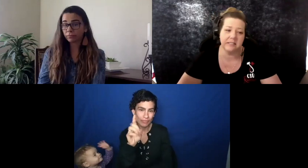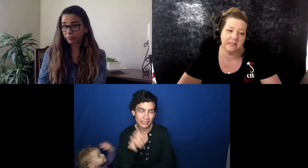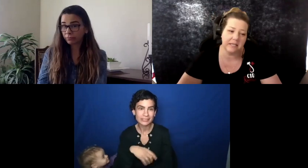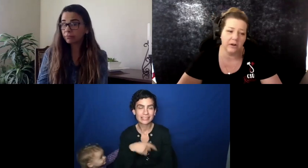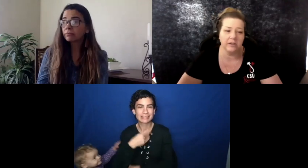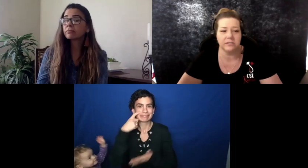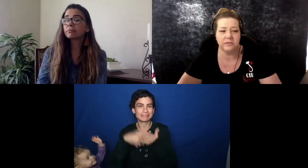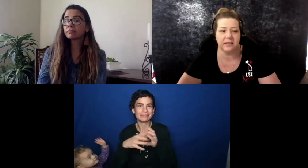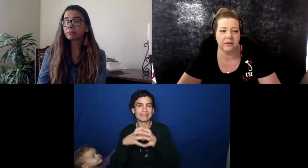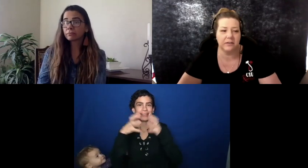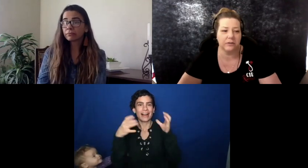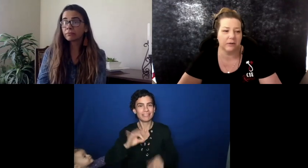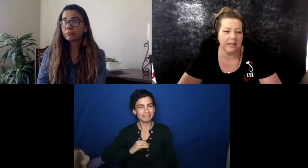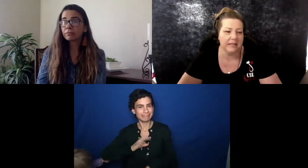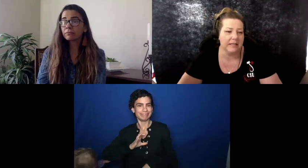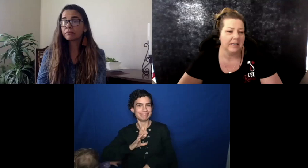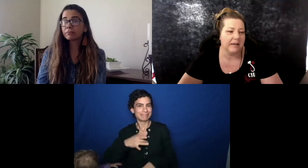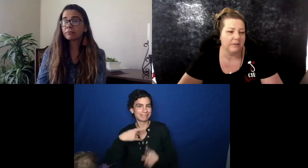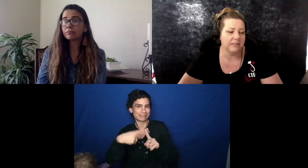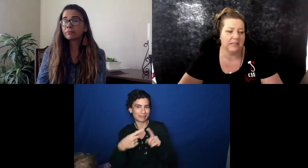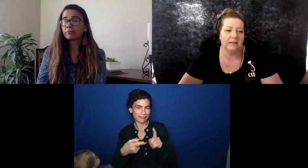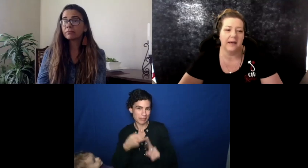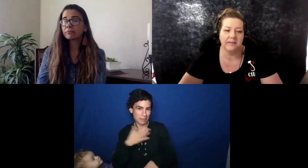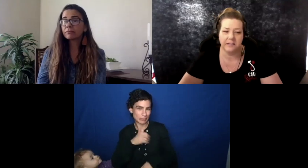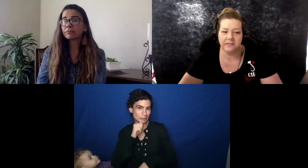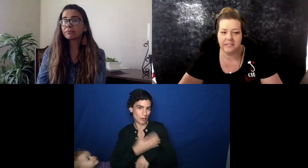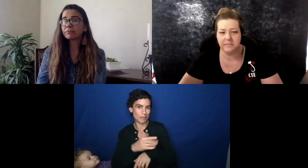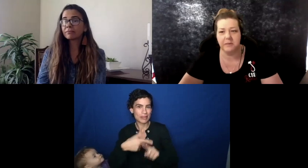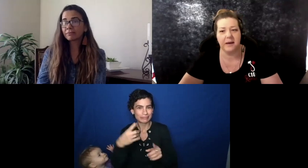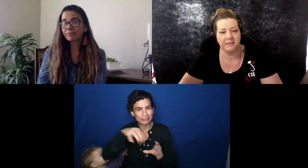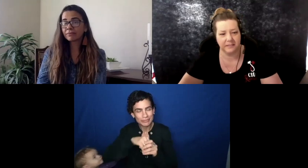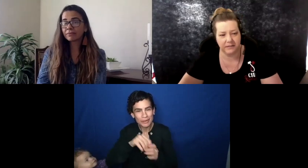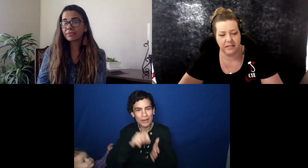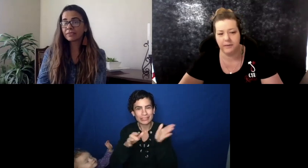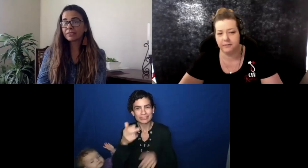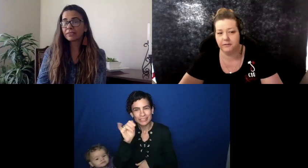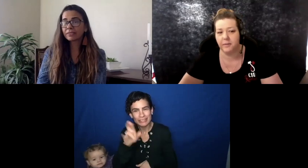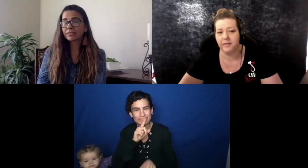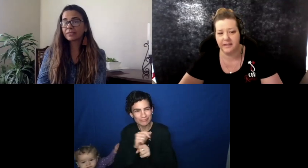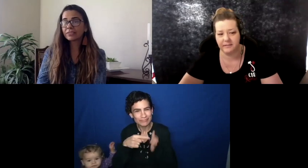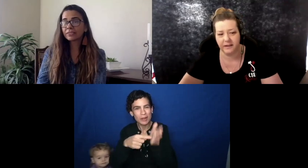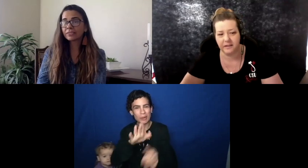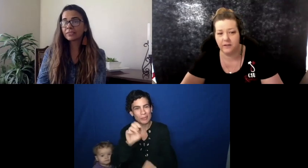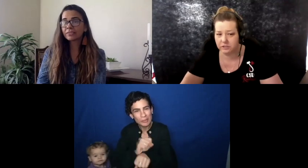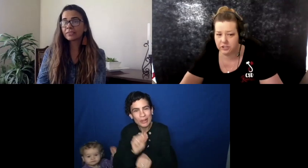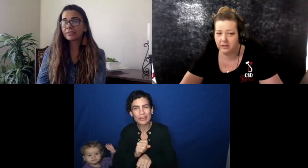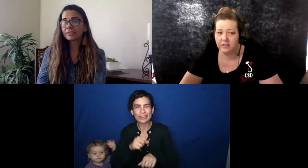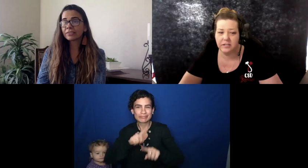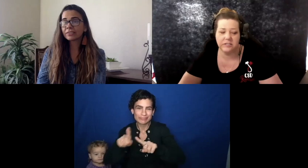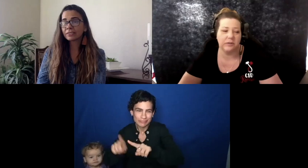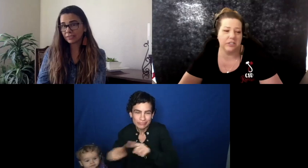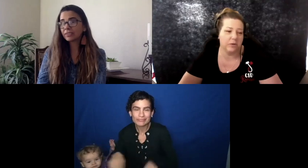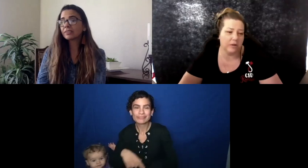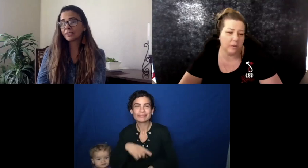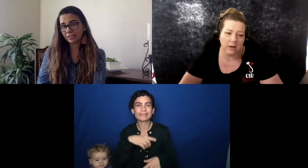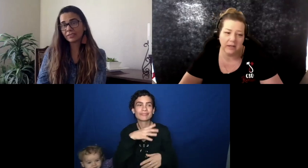usually kindergarten to second or third grade. I've noticed a lot of self-esteem and positivity coming from that event, author's chair. So